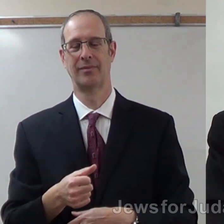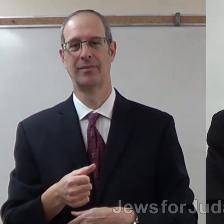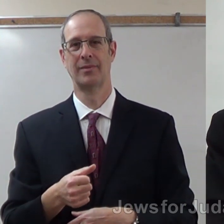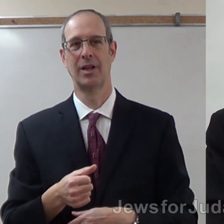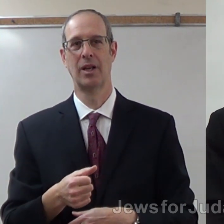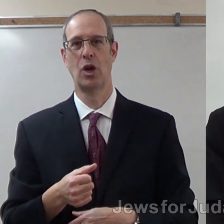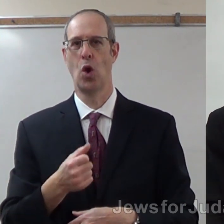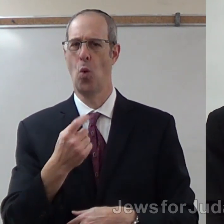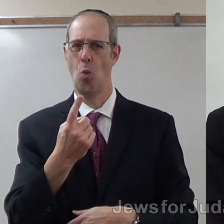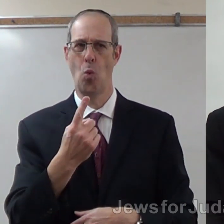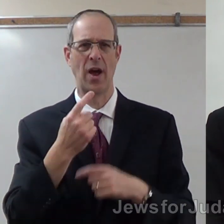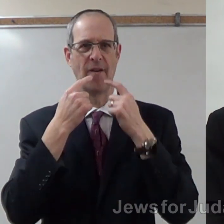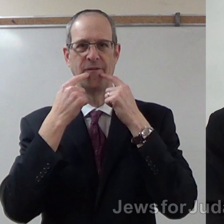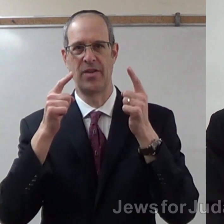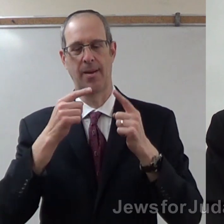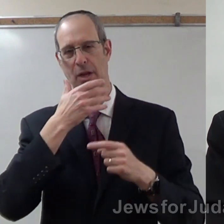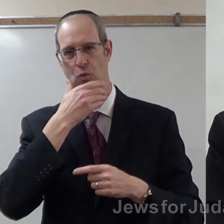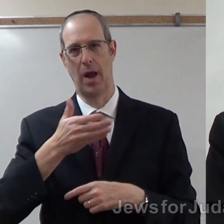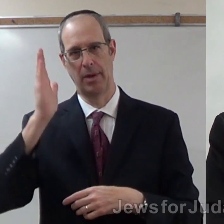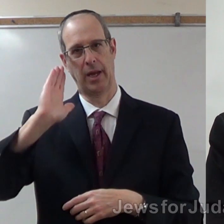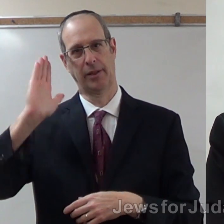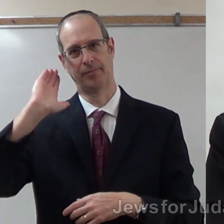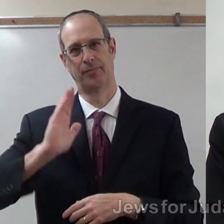that one of the great rabbis